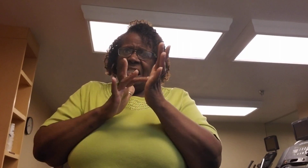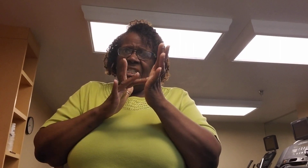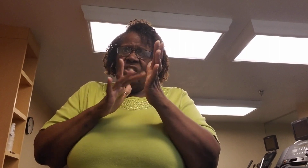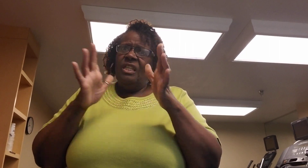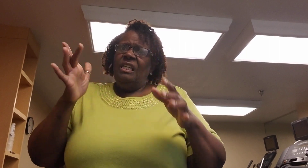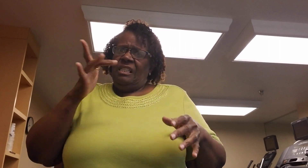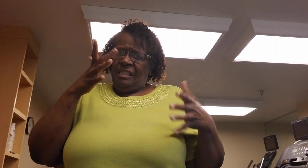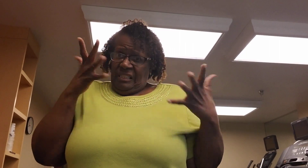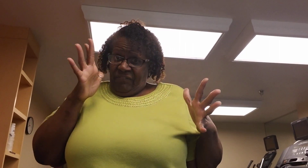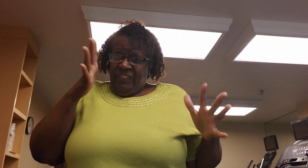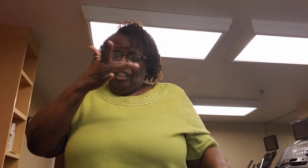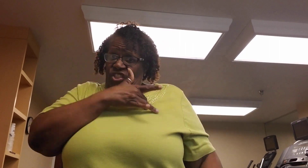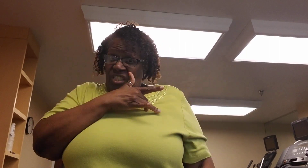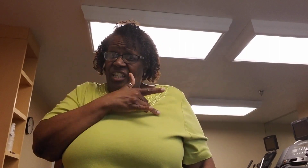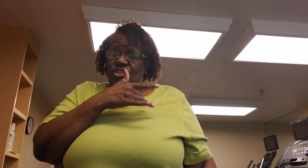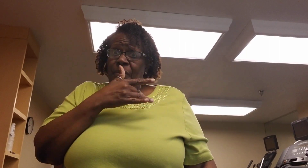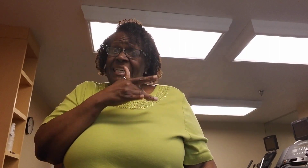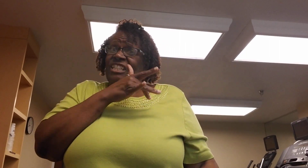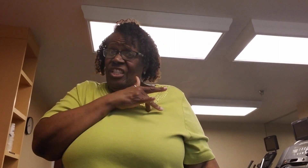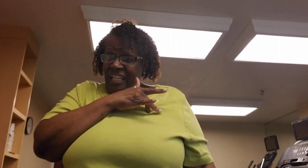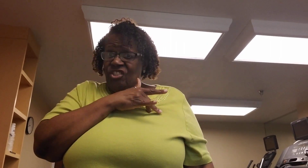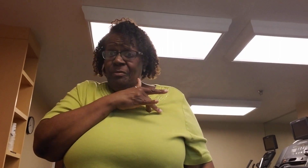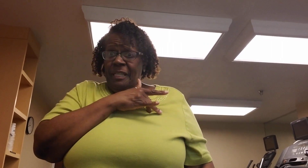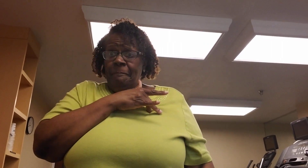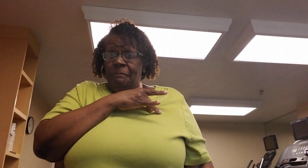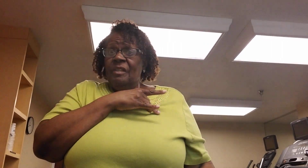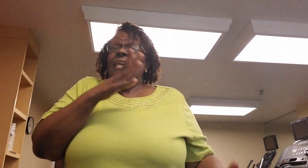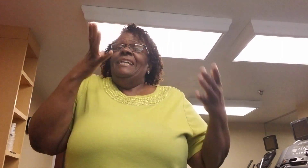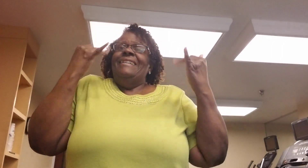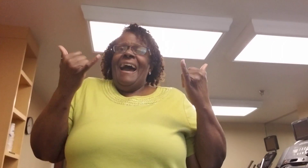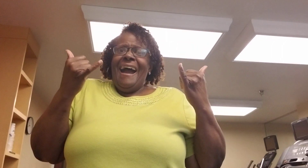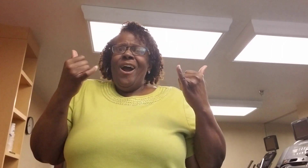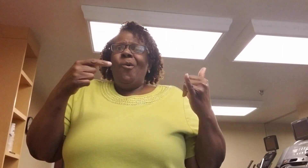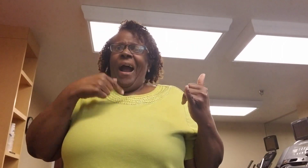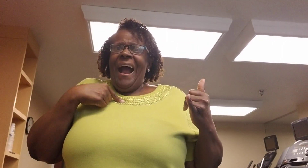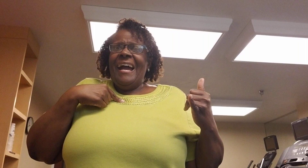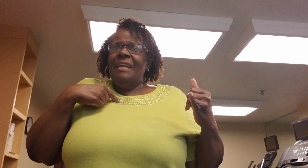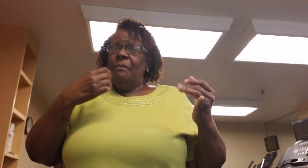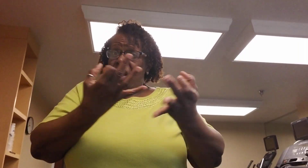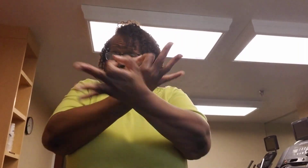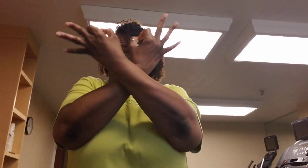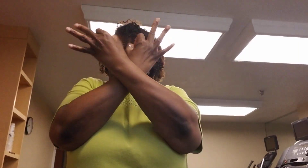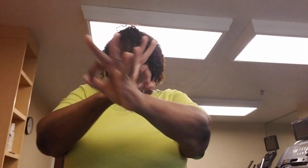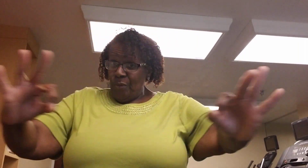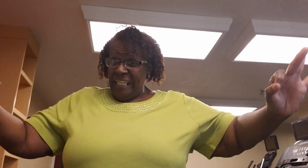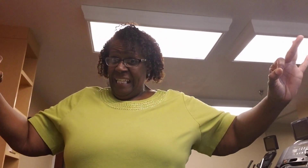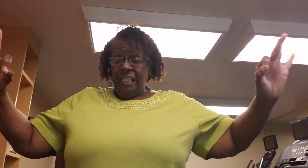Jesus finished, touched me, he touched me. Now I'm free?